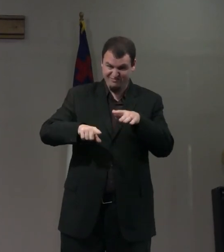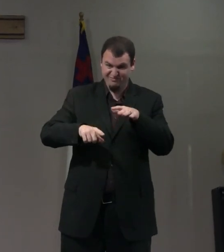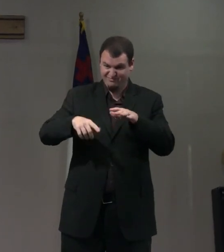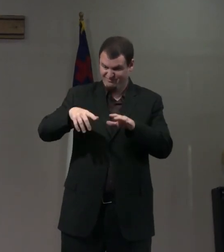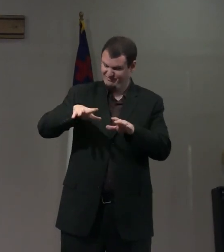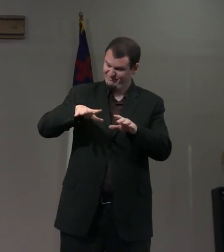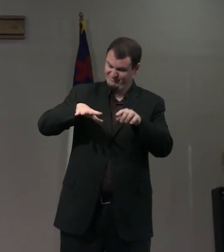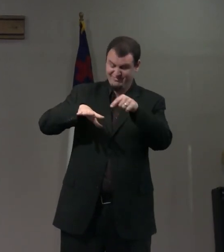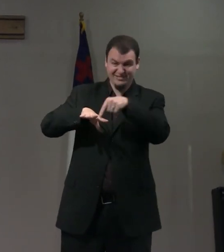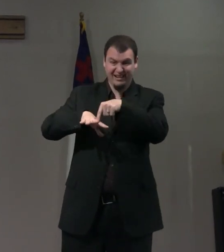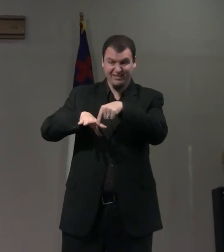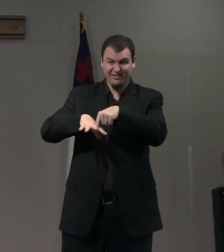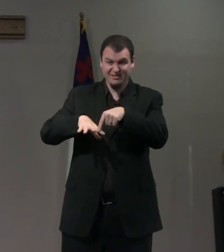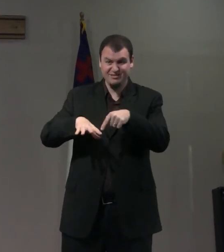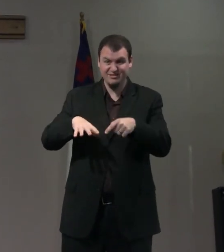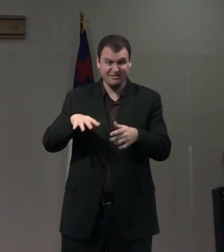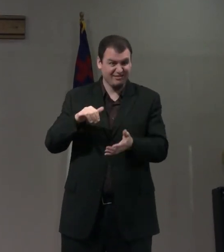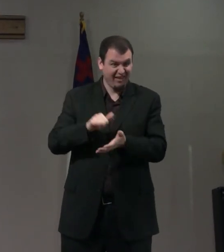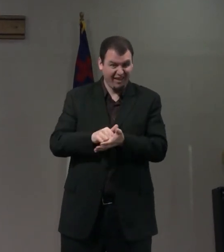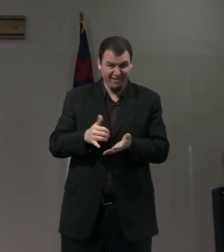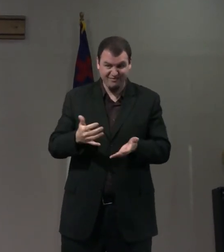They wore sandals.